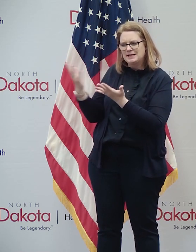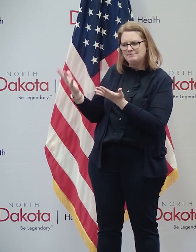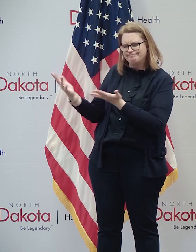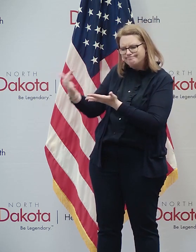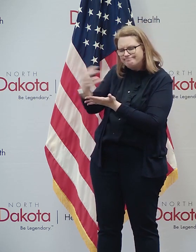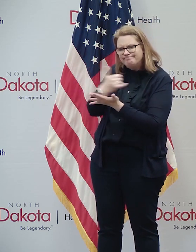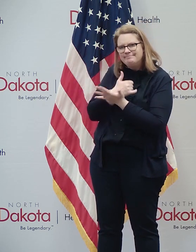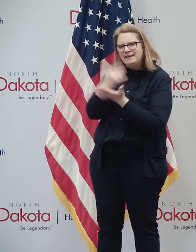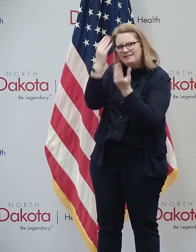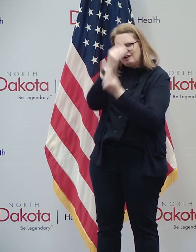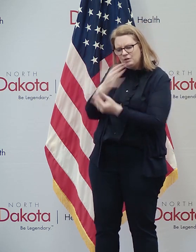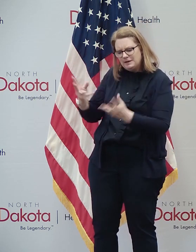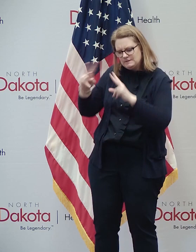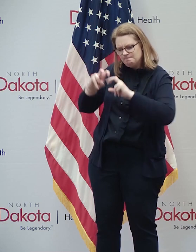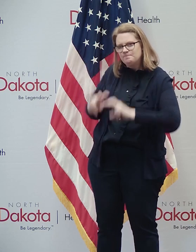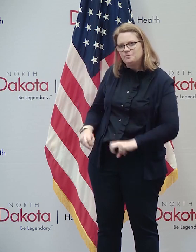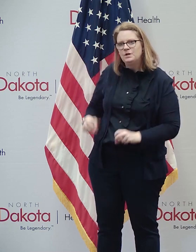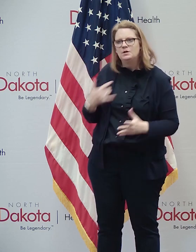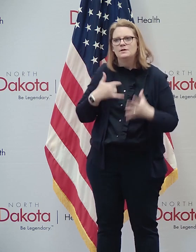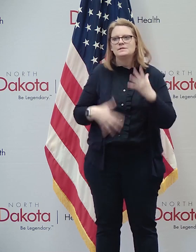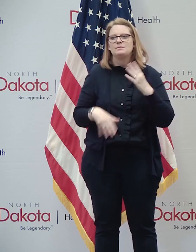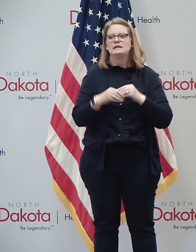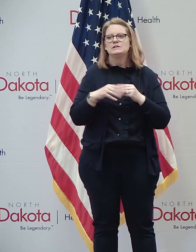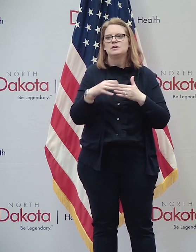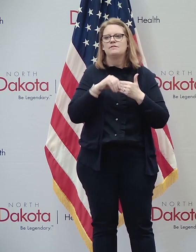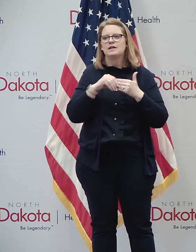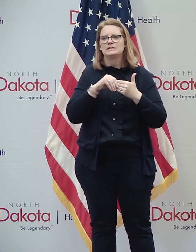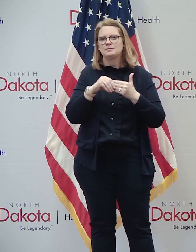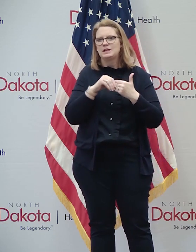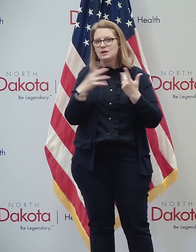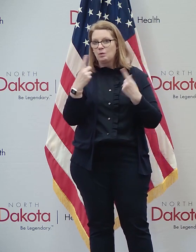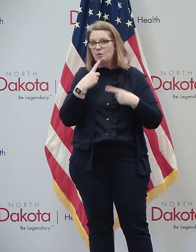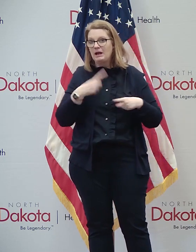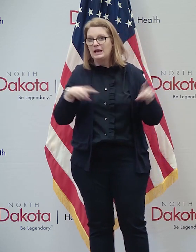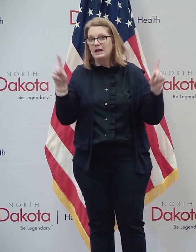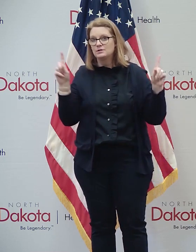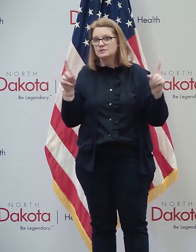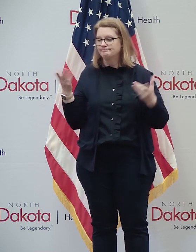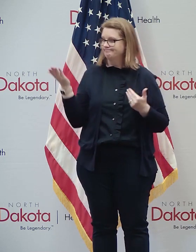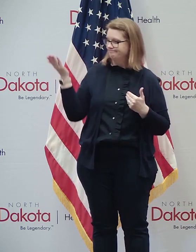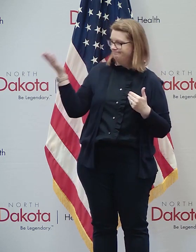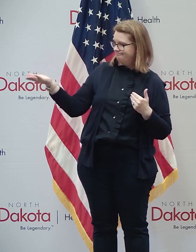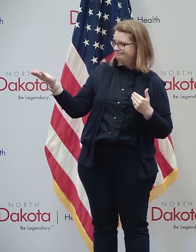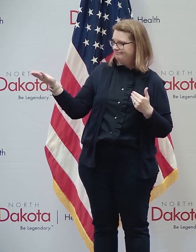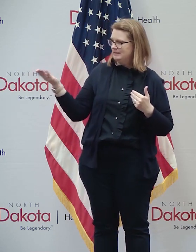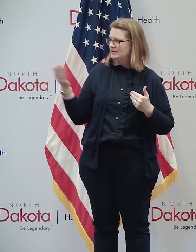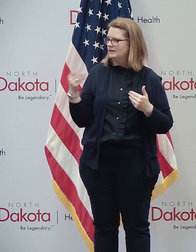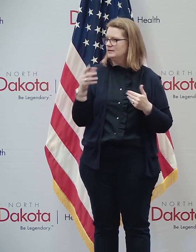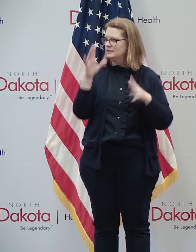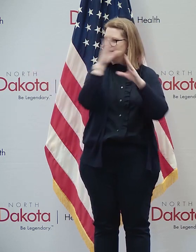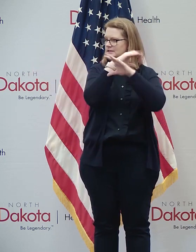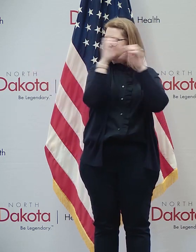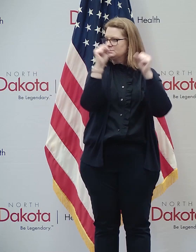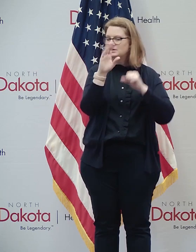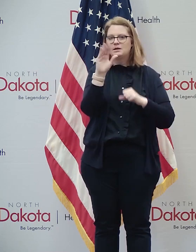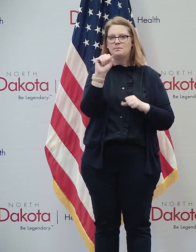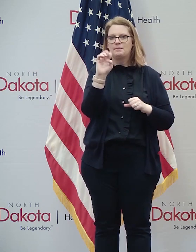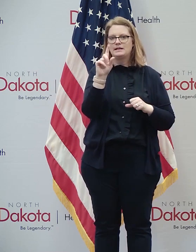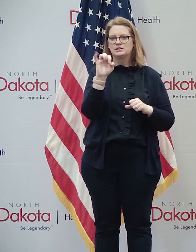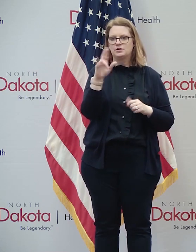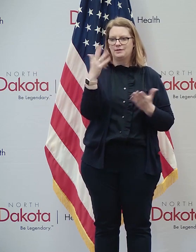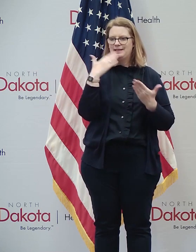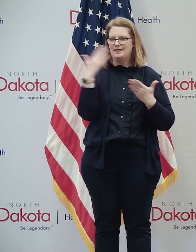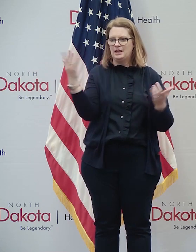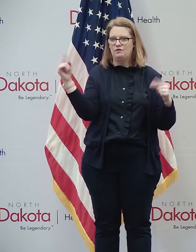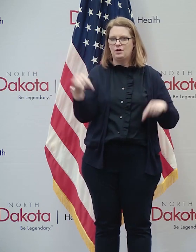so we've got some additional flexibility that we want to announce, and here to talk about that is Superintendent Baesler. Thank you